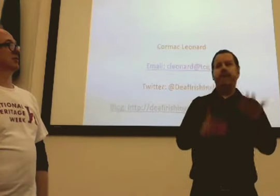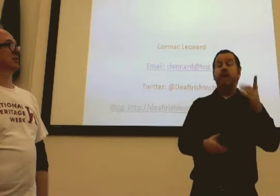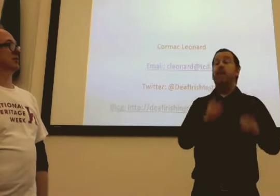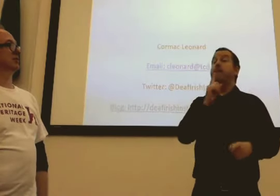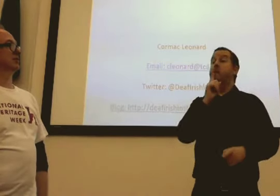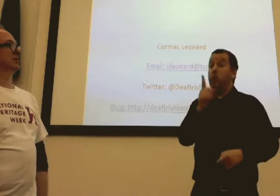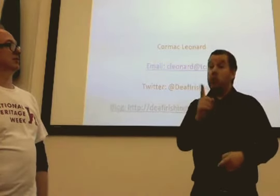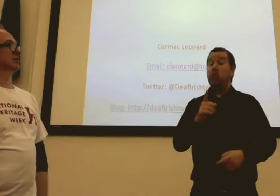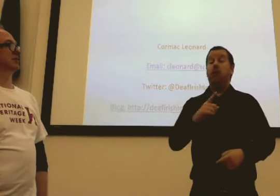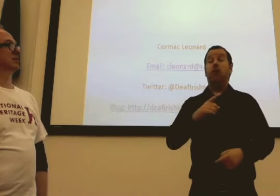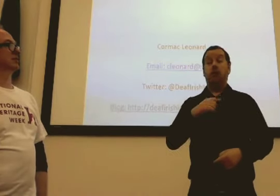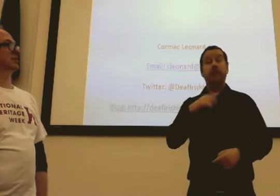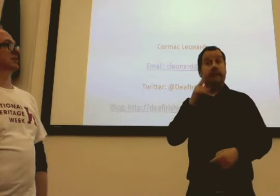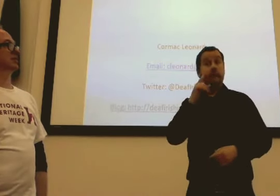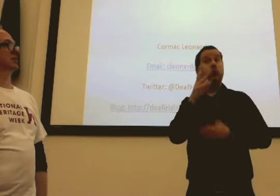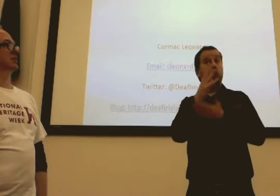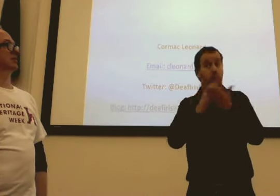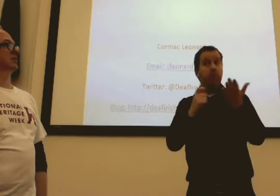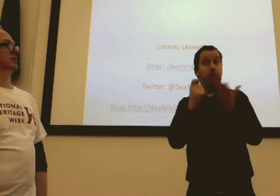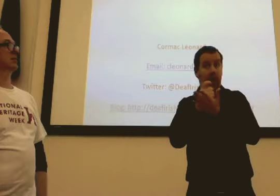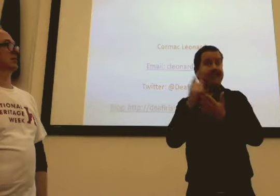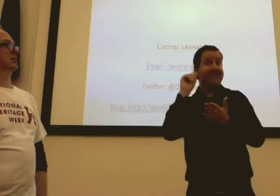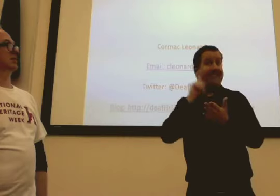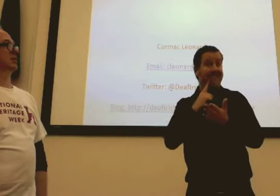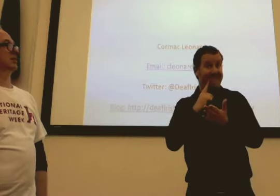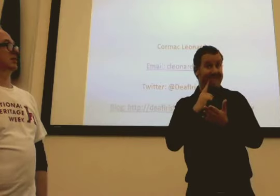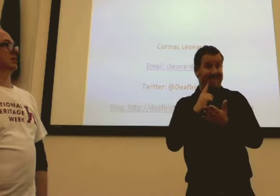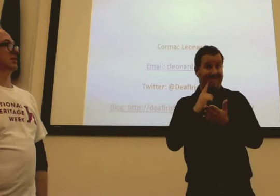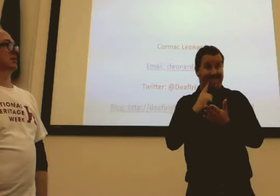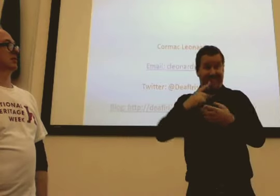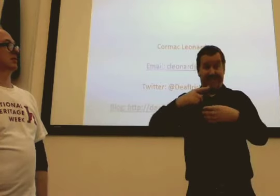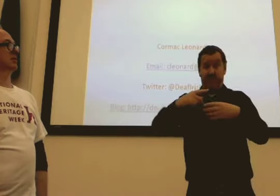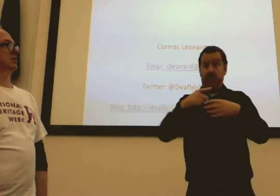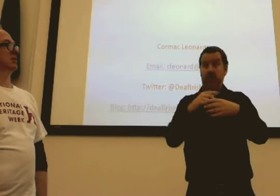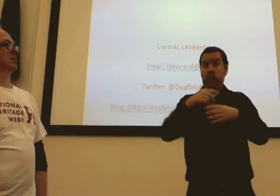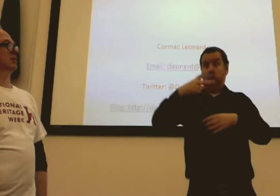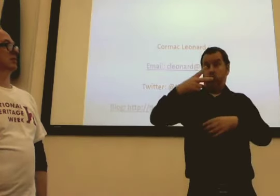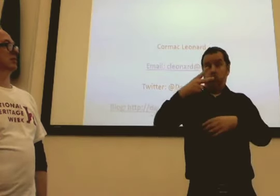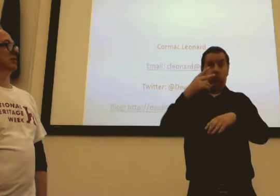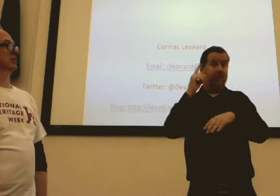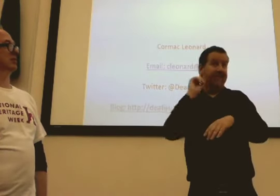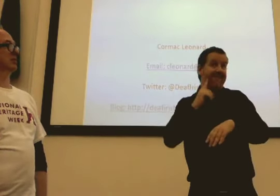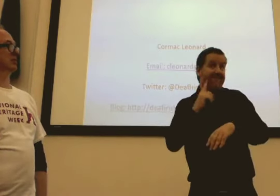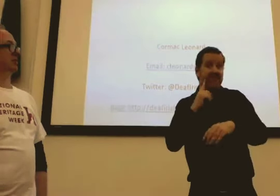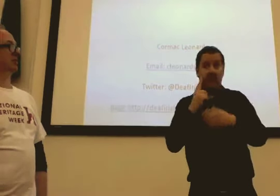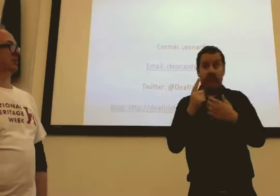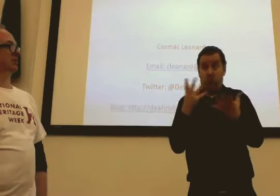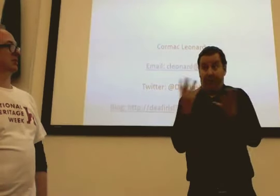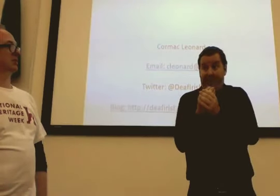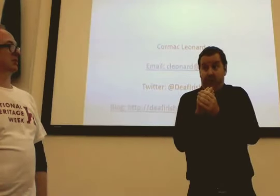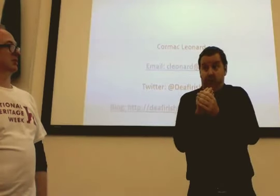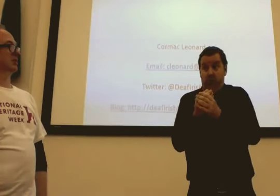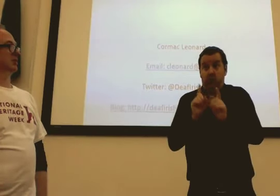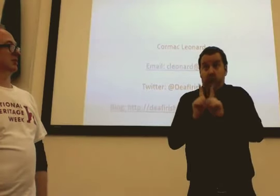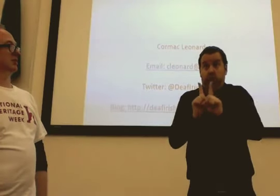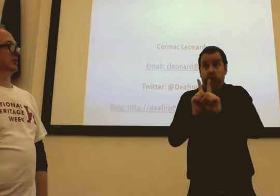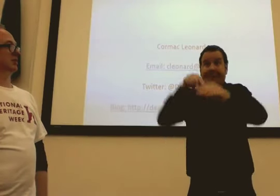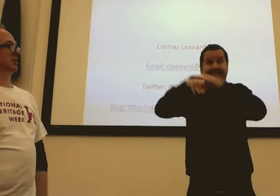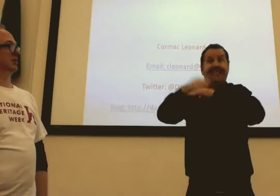that same information that the jobs were available out in the public domain. But maybe if there was more than